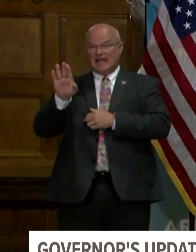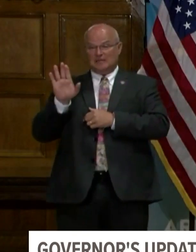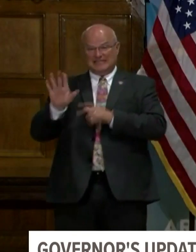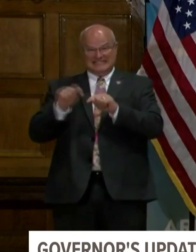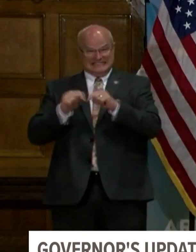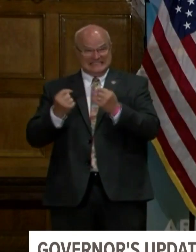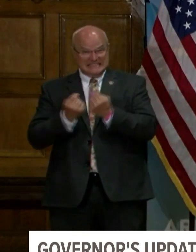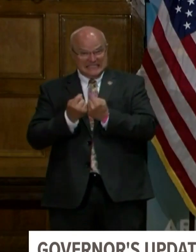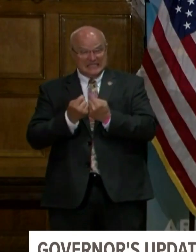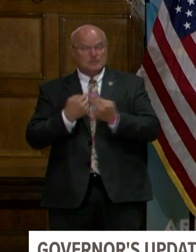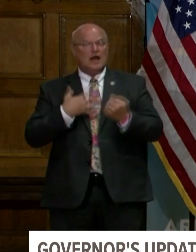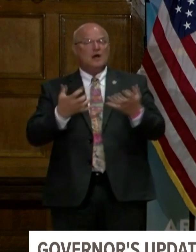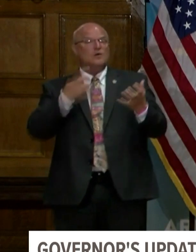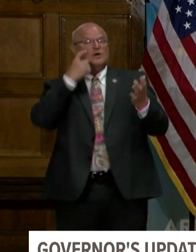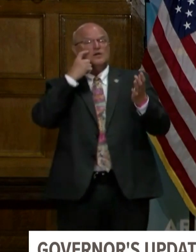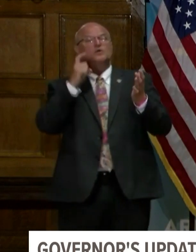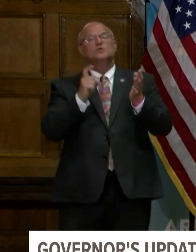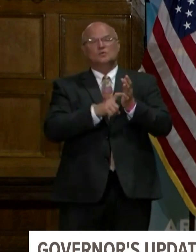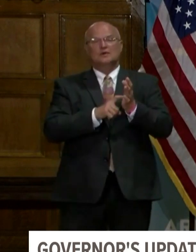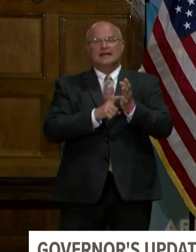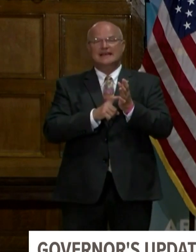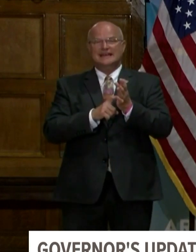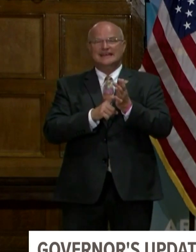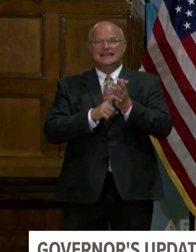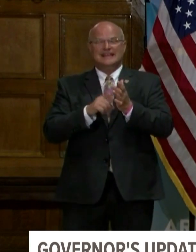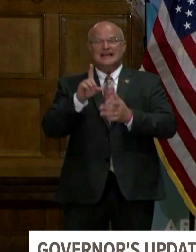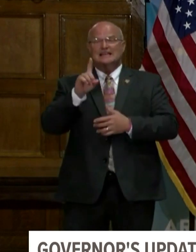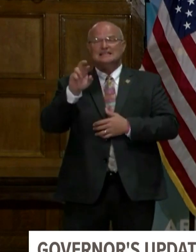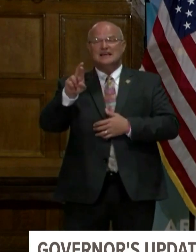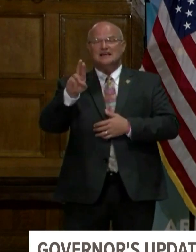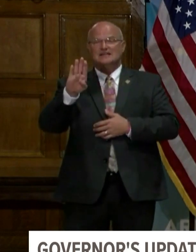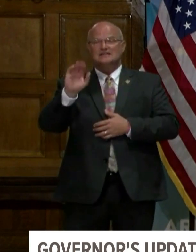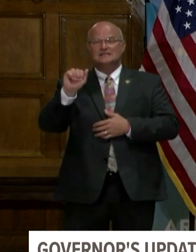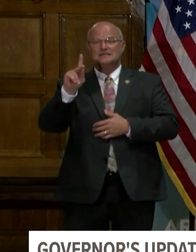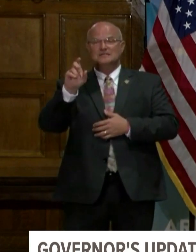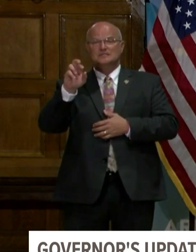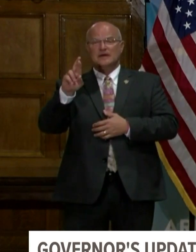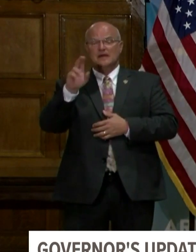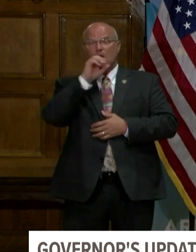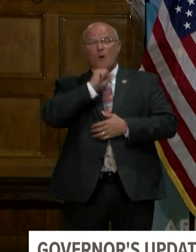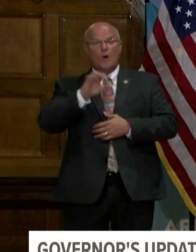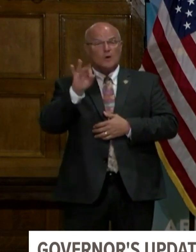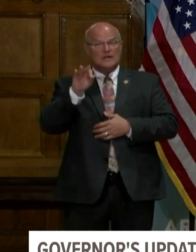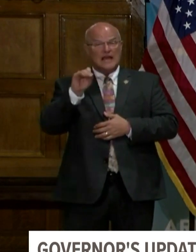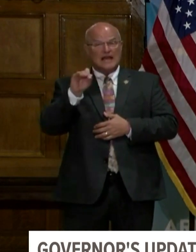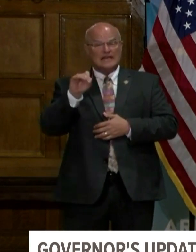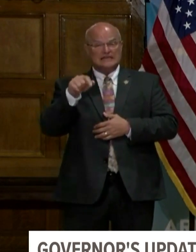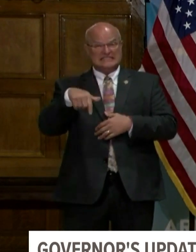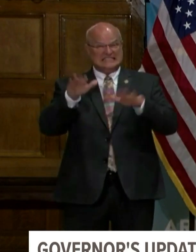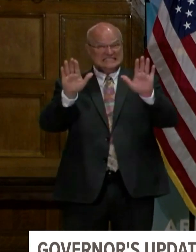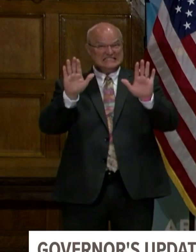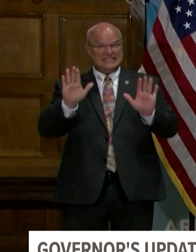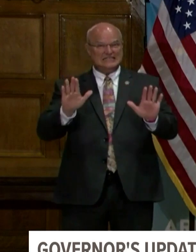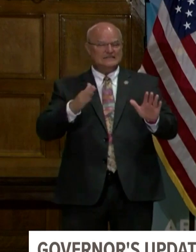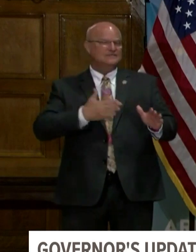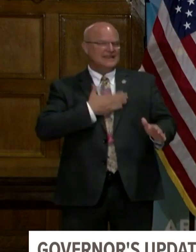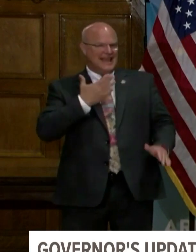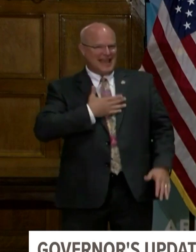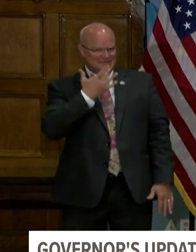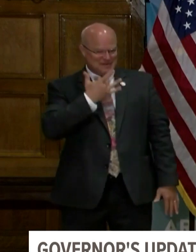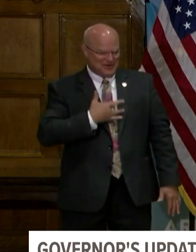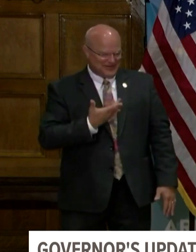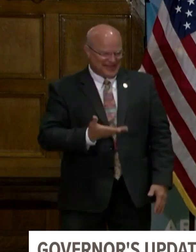team, I just wanted to recognize Dr. Baker, age 90, this Sunday. Happy birthday, Dr.